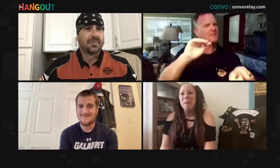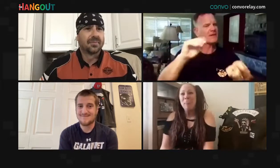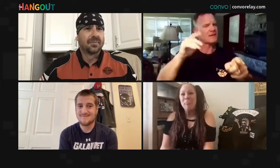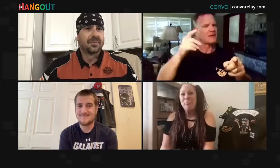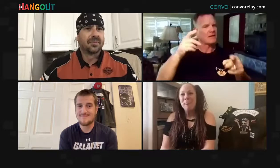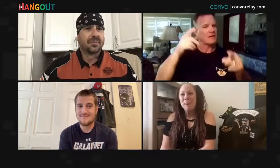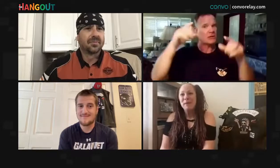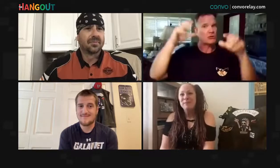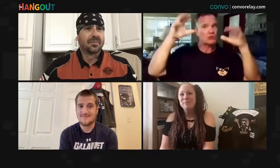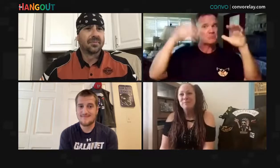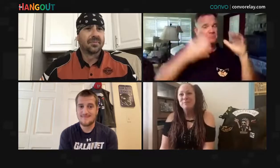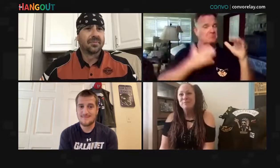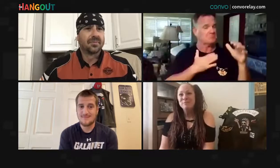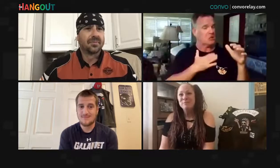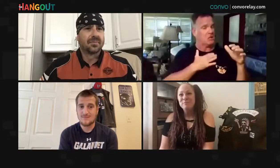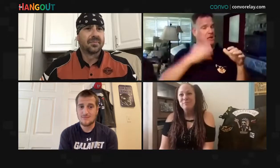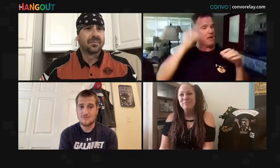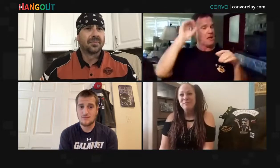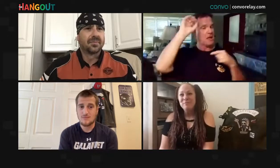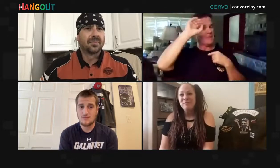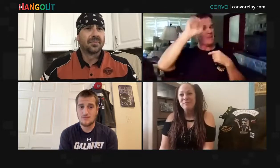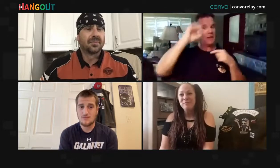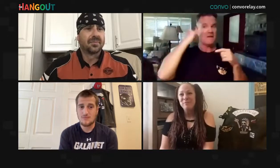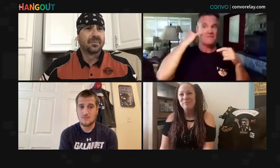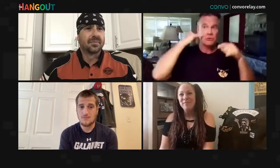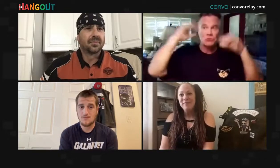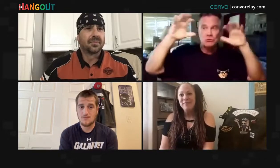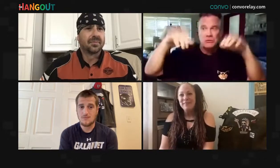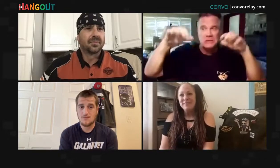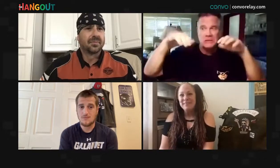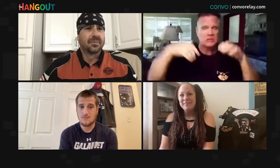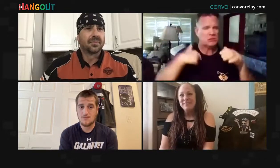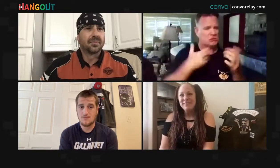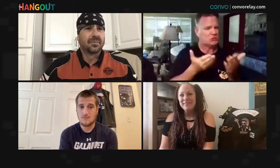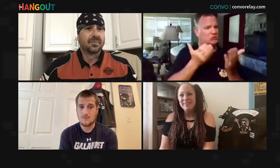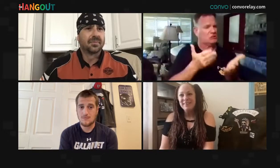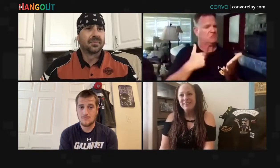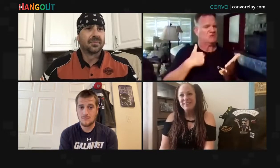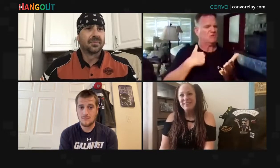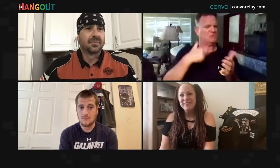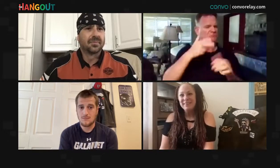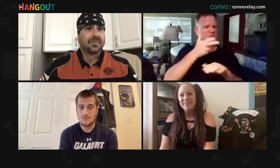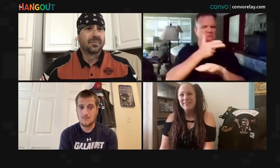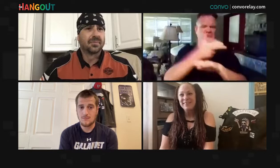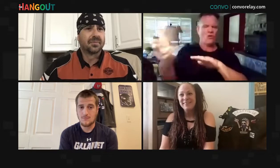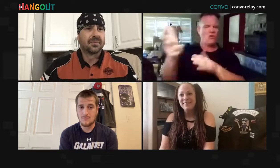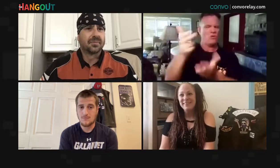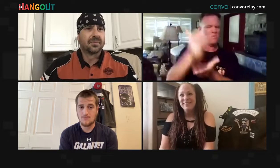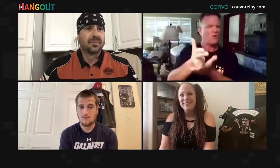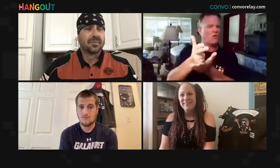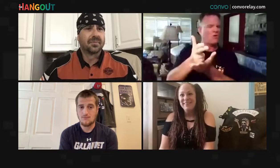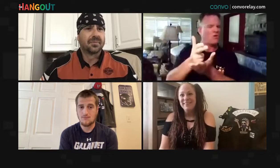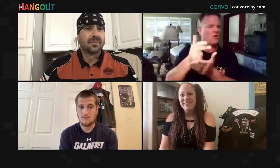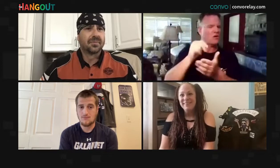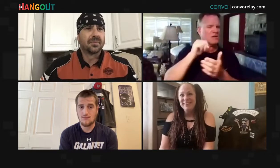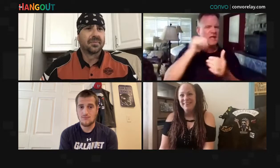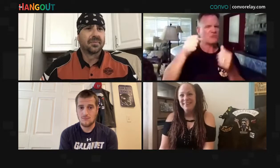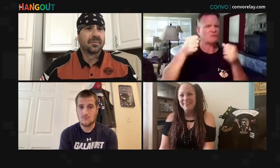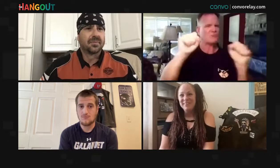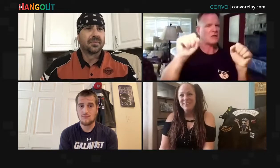All right. This is Sean. So, Kim, in my opinion, if it's raining, one of the things that I always suggest